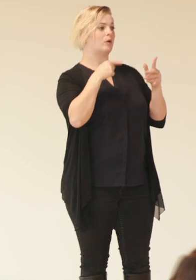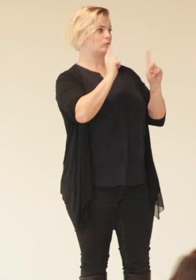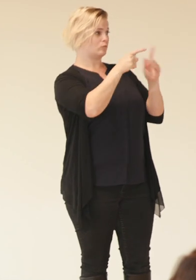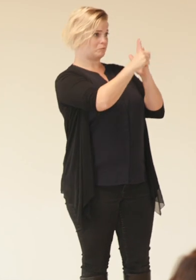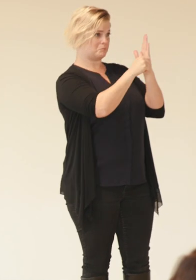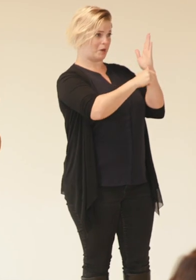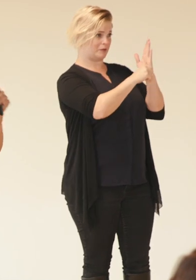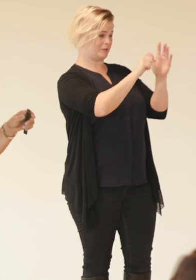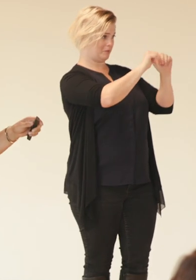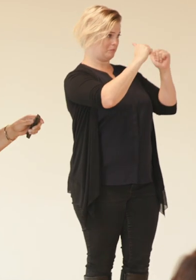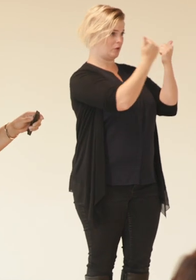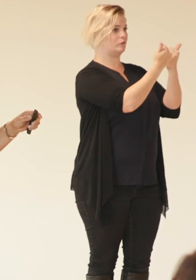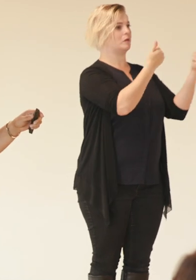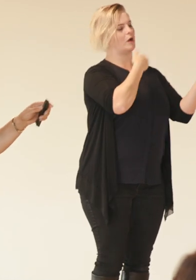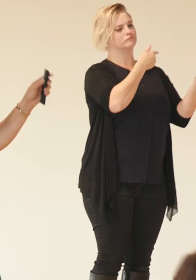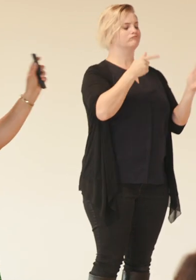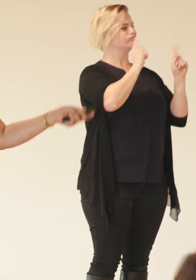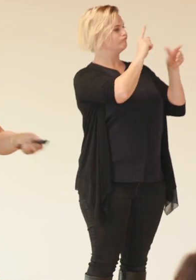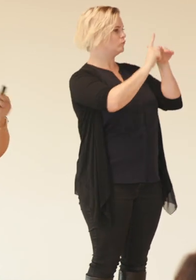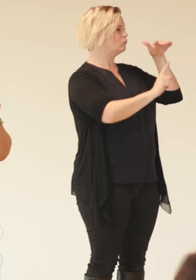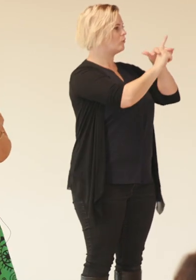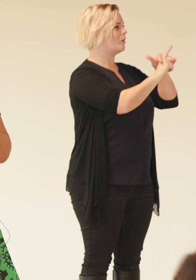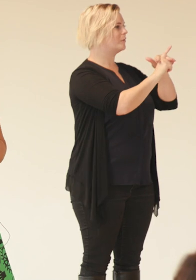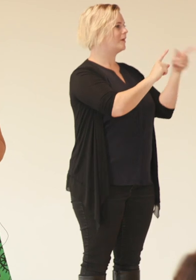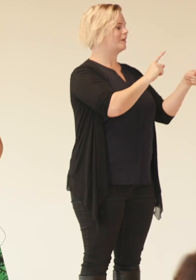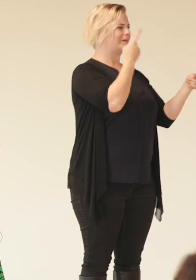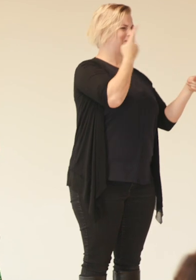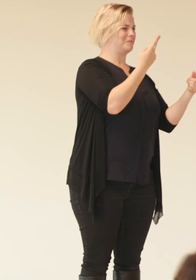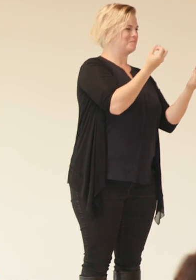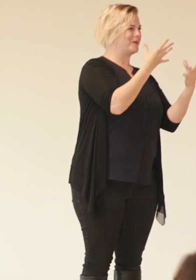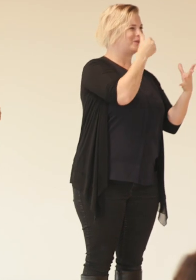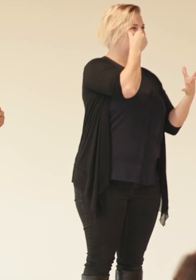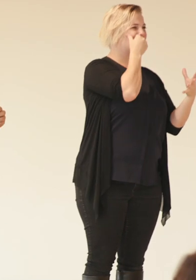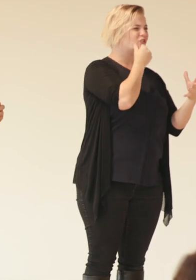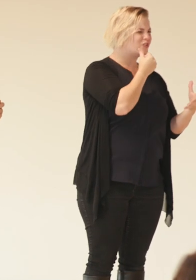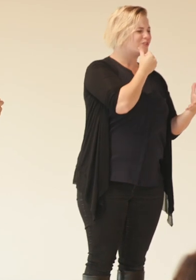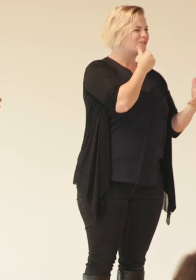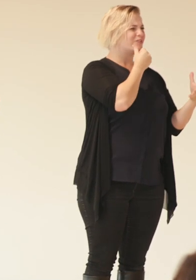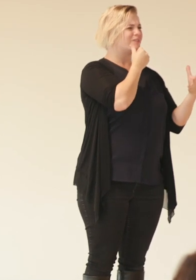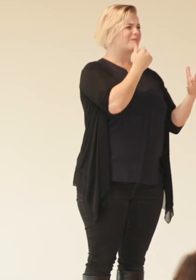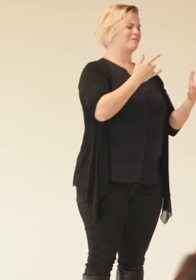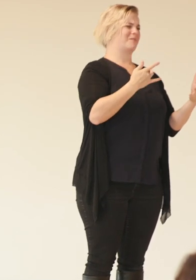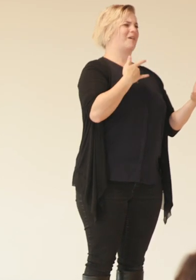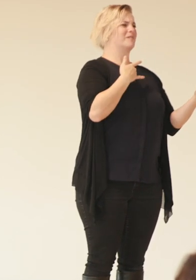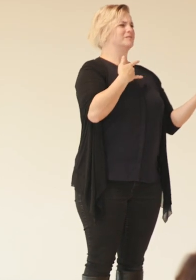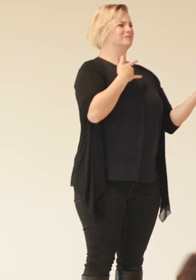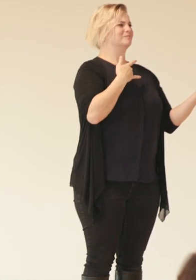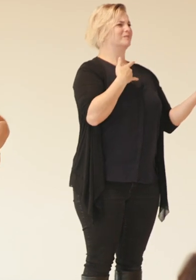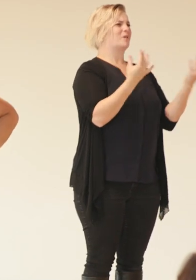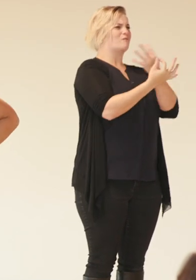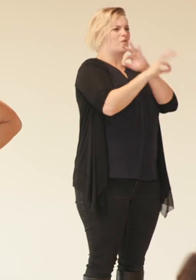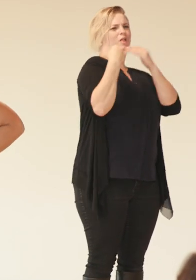I entered the space and I saw girls running around free in a country where really, I think the numbers,